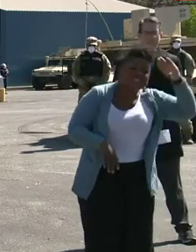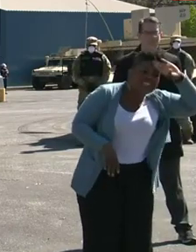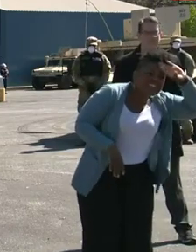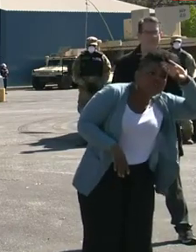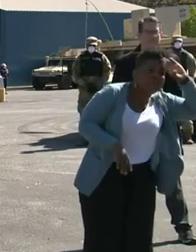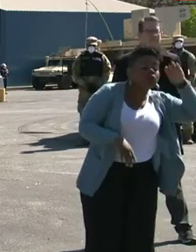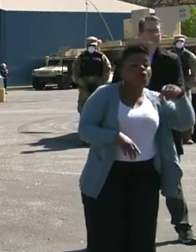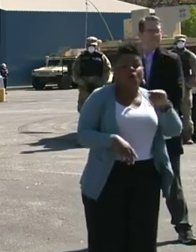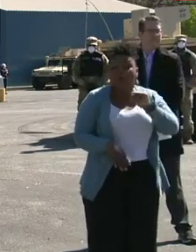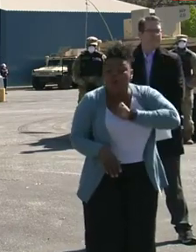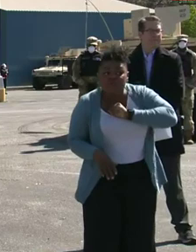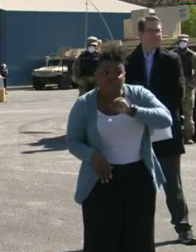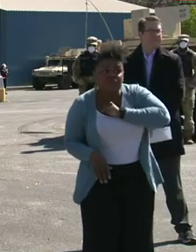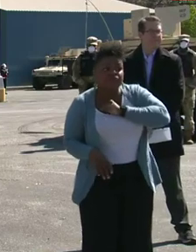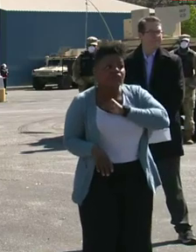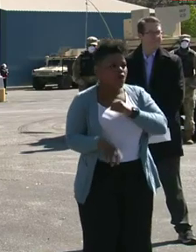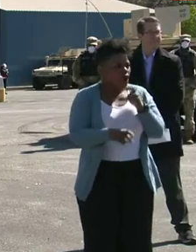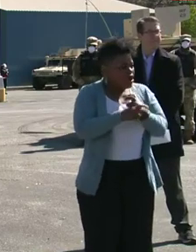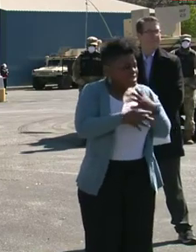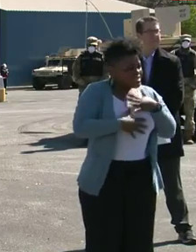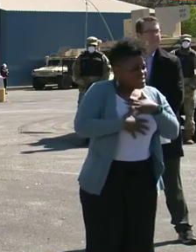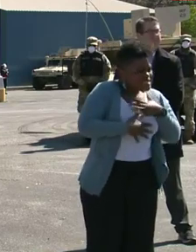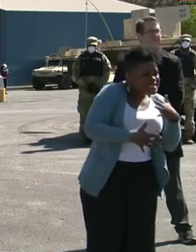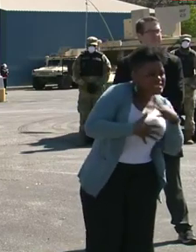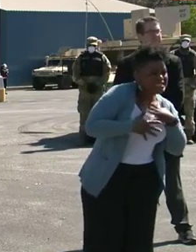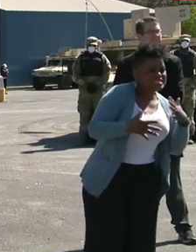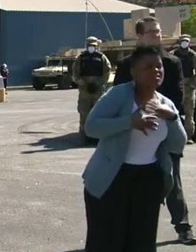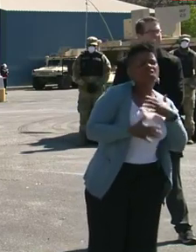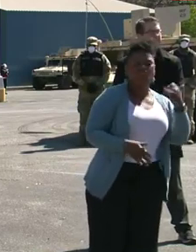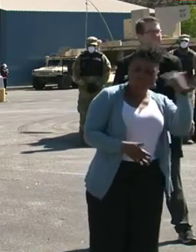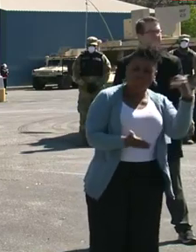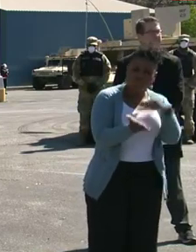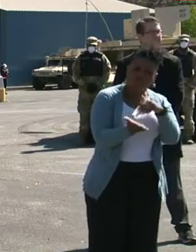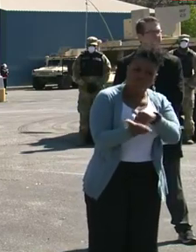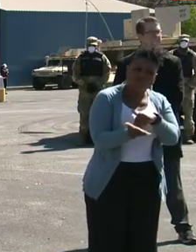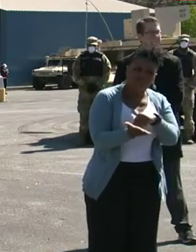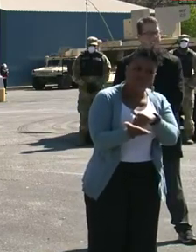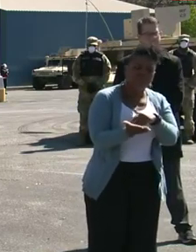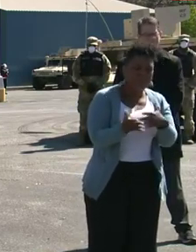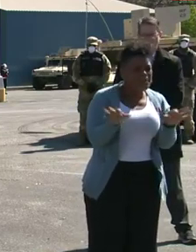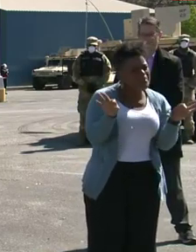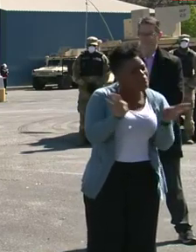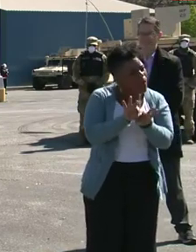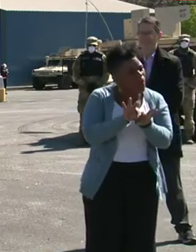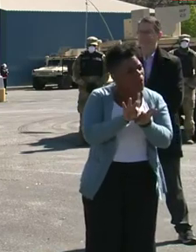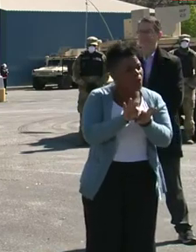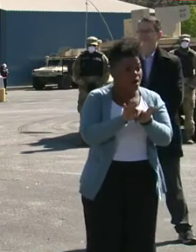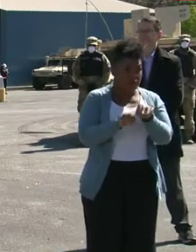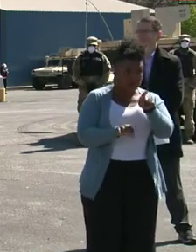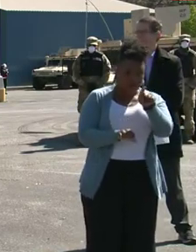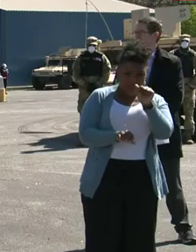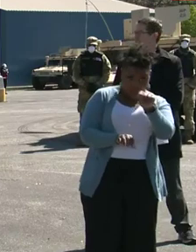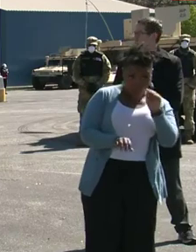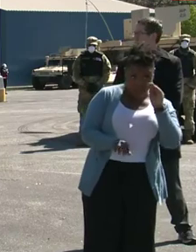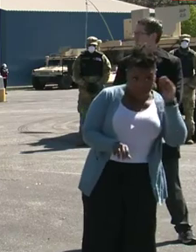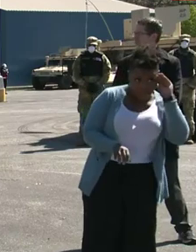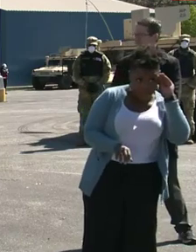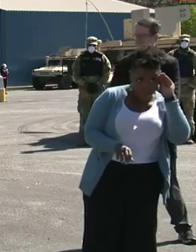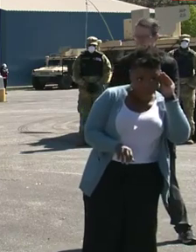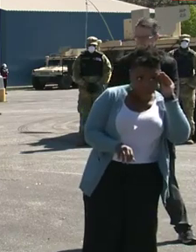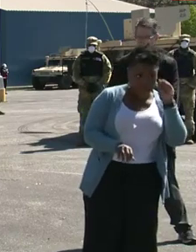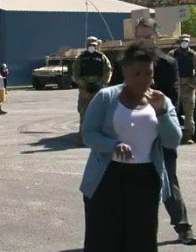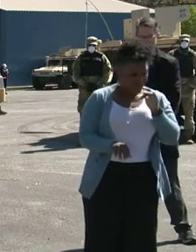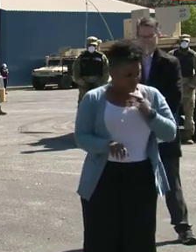breath, call your healthcare provider. It is very important that if you are at home and not feeling well, that you talk to a